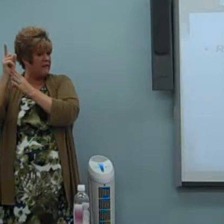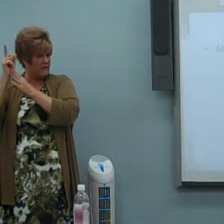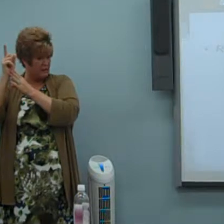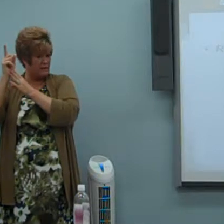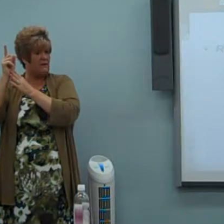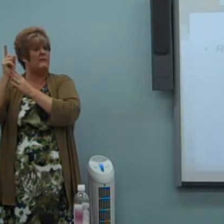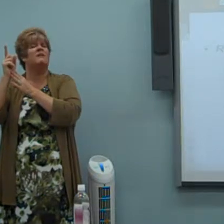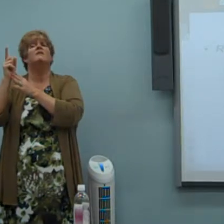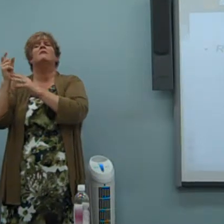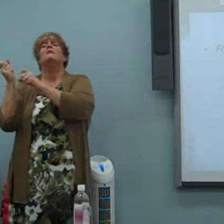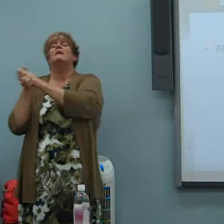So now